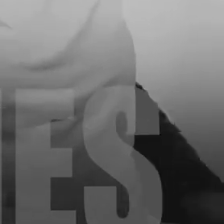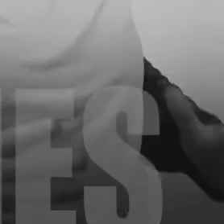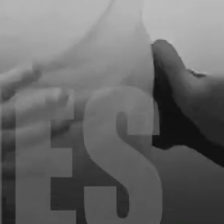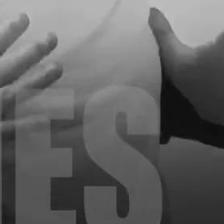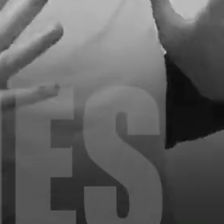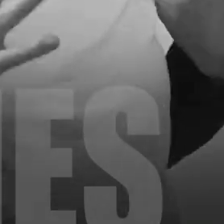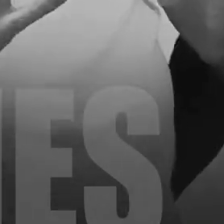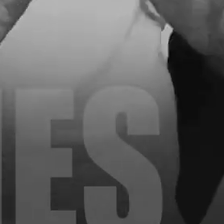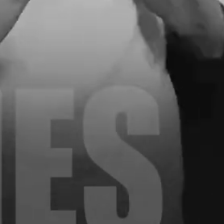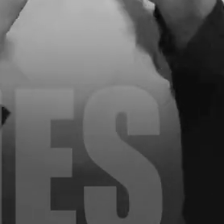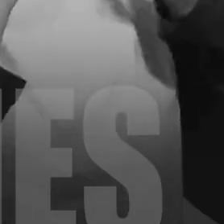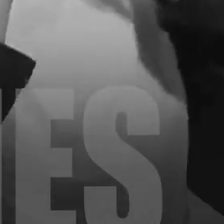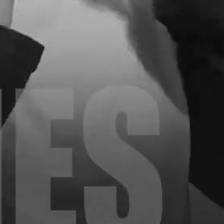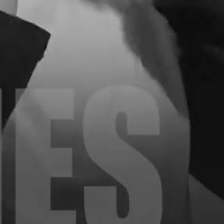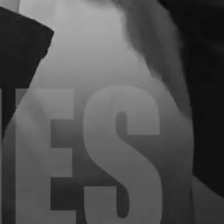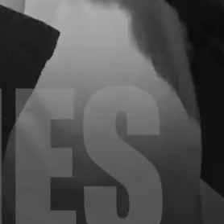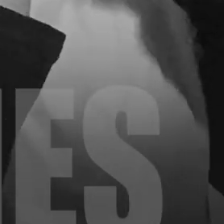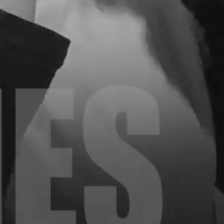Awful memories.